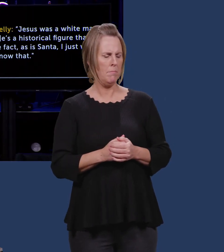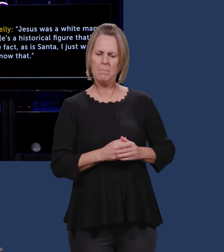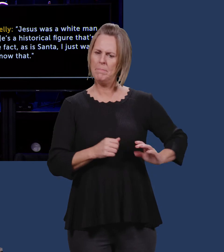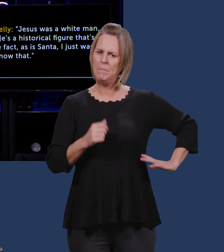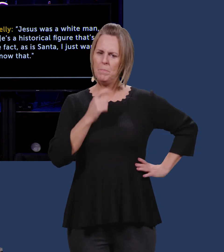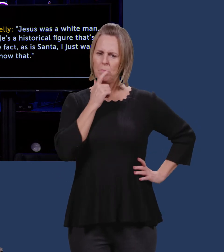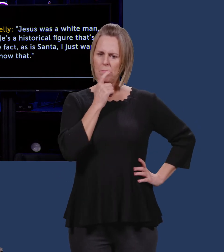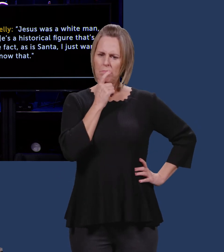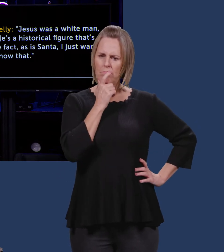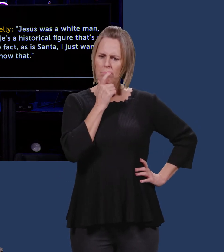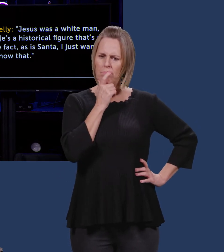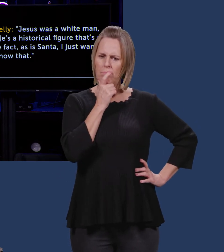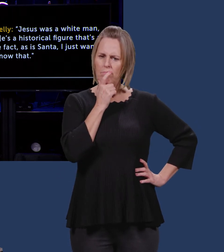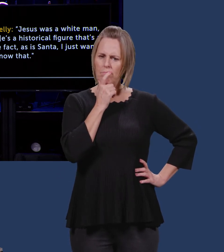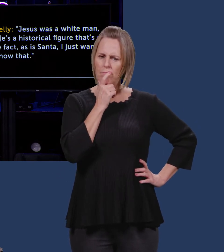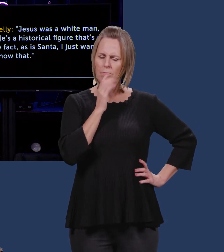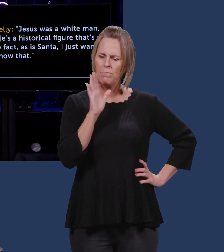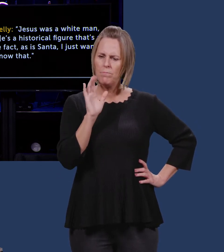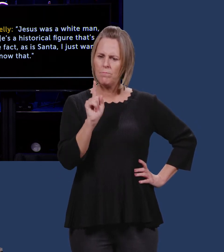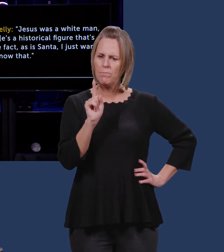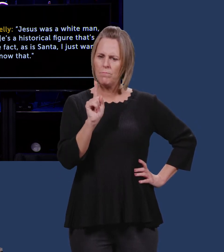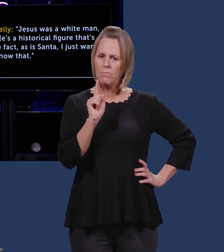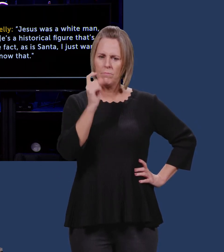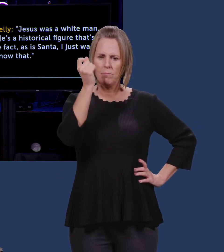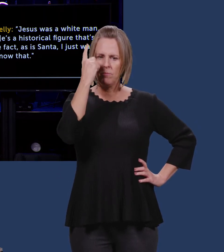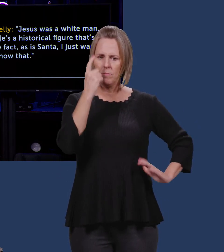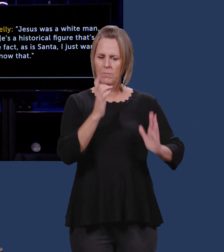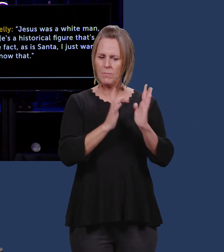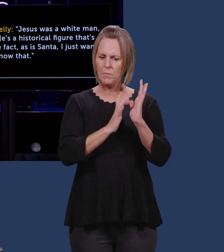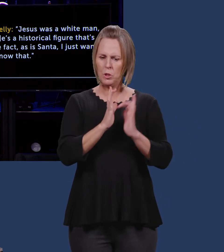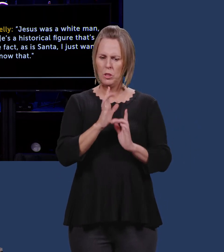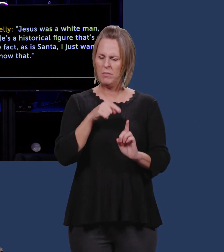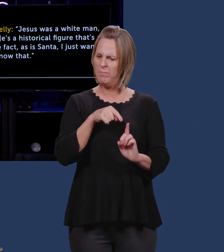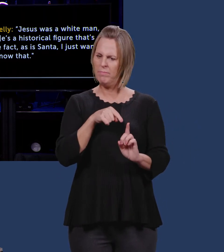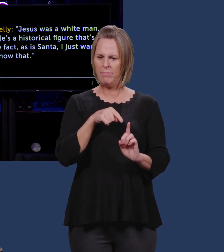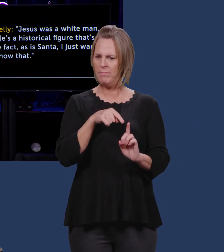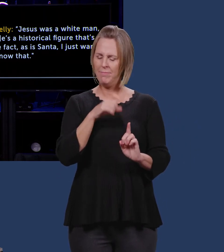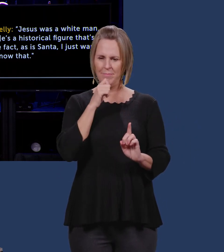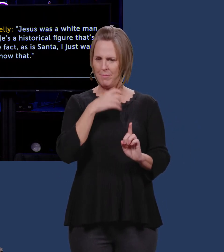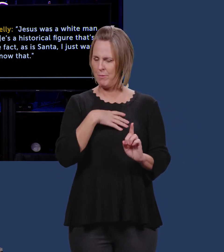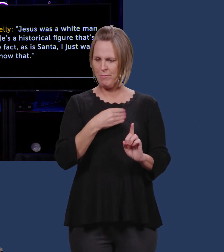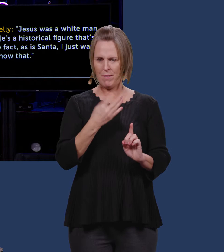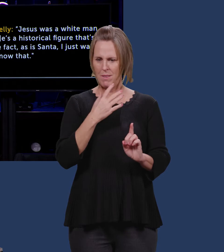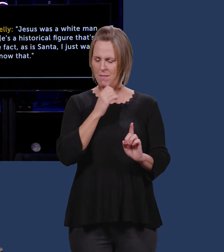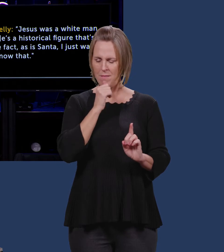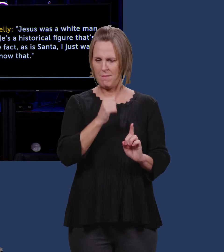it's a verifiable fact that Jesus wasn't white?